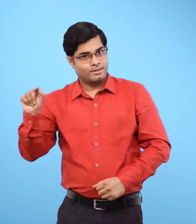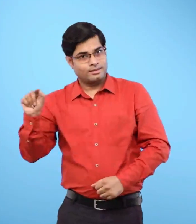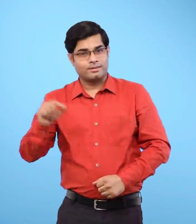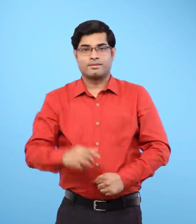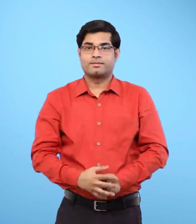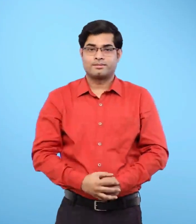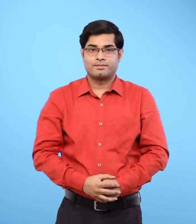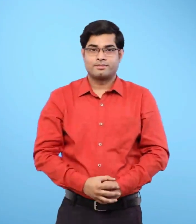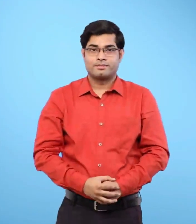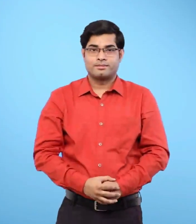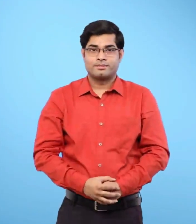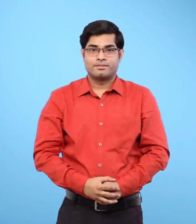Dash.